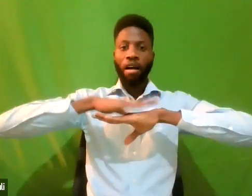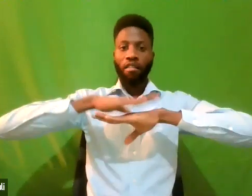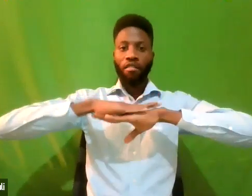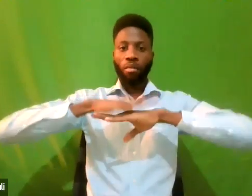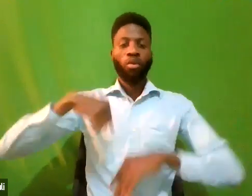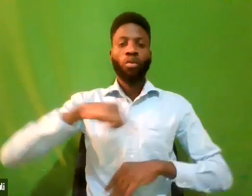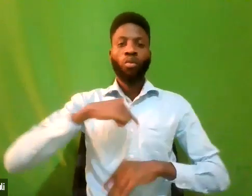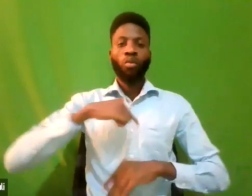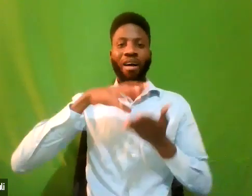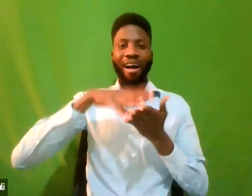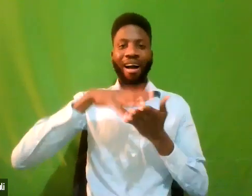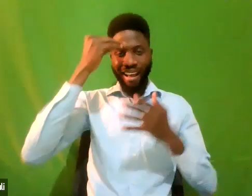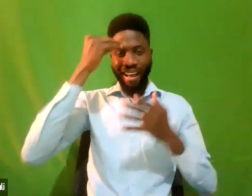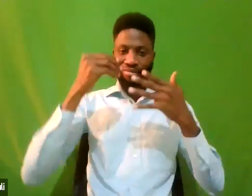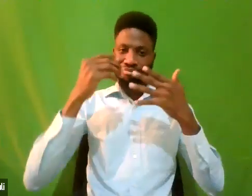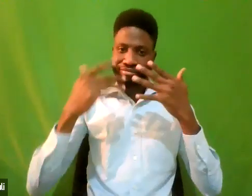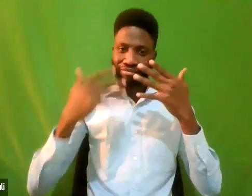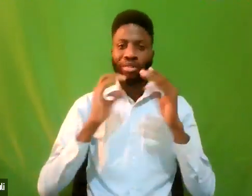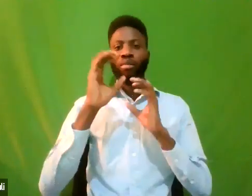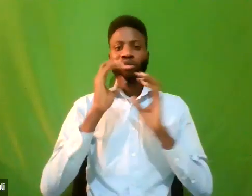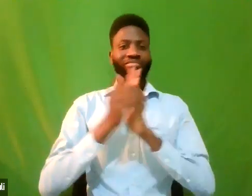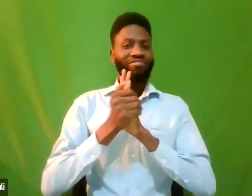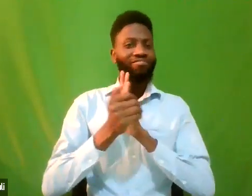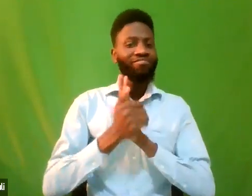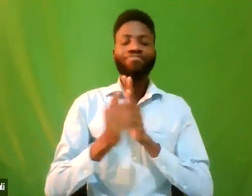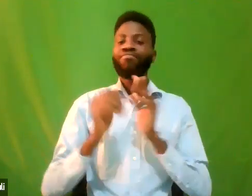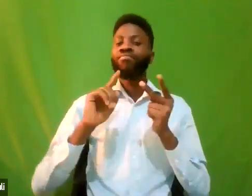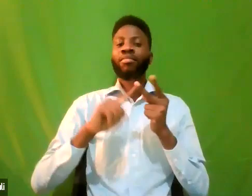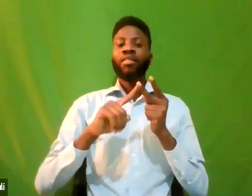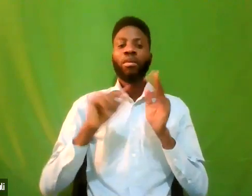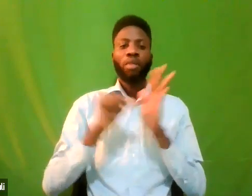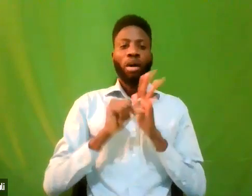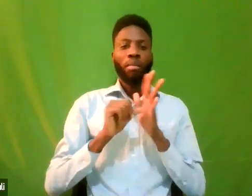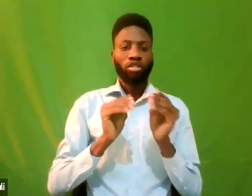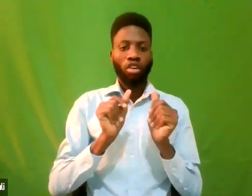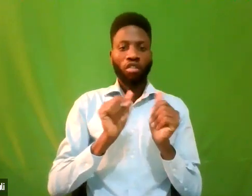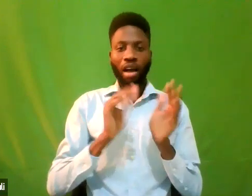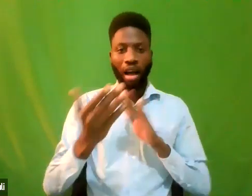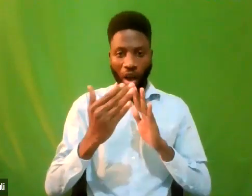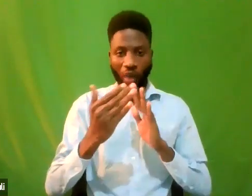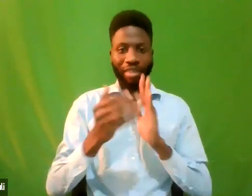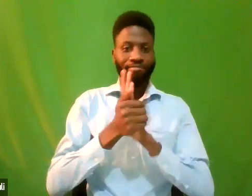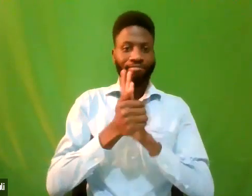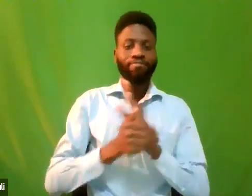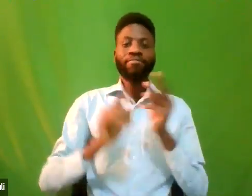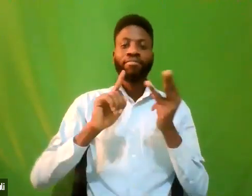include communication skills, problem solving skills, goal setting skills, even